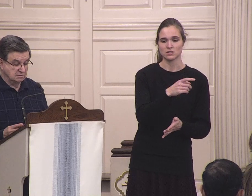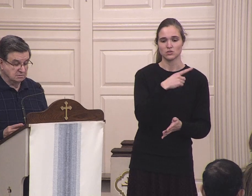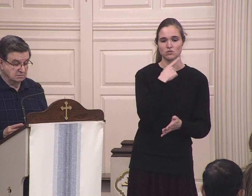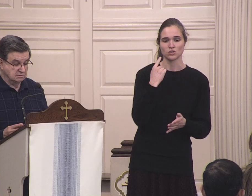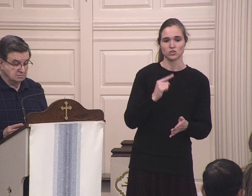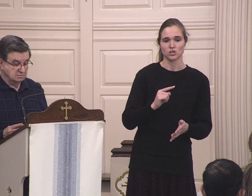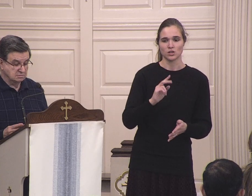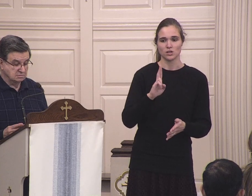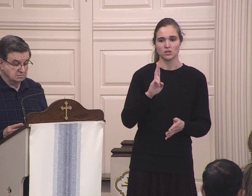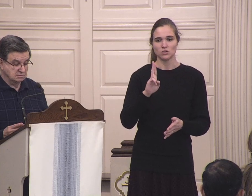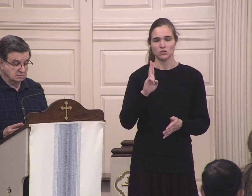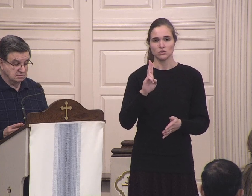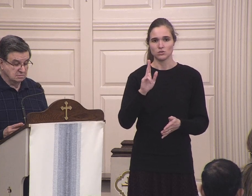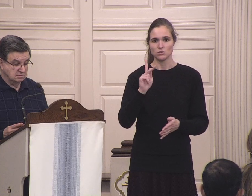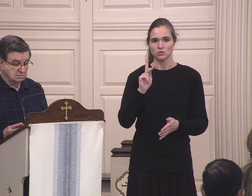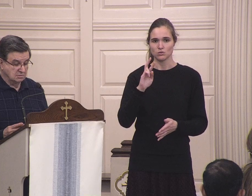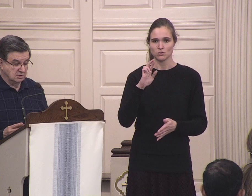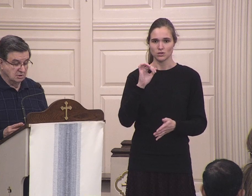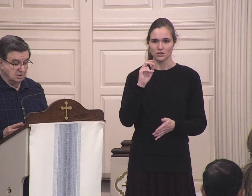Ukraine.